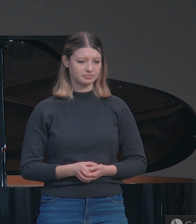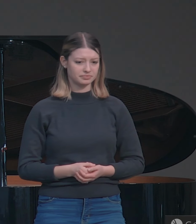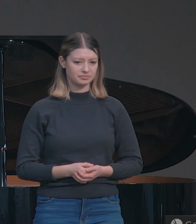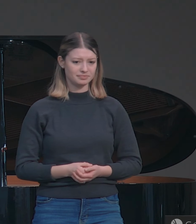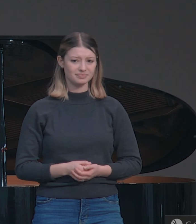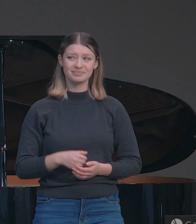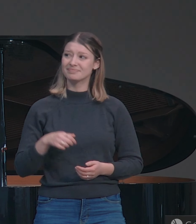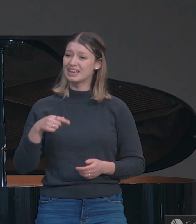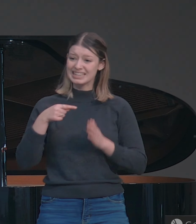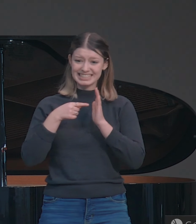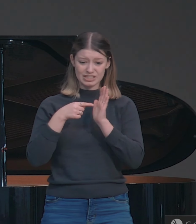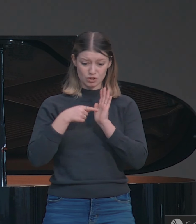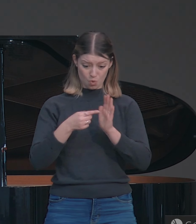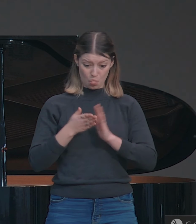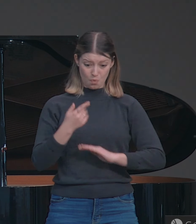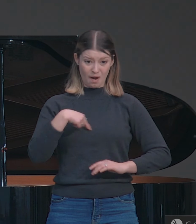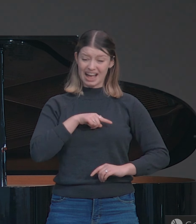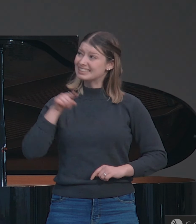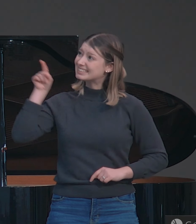That's God.